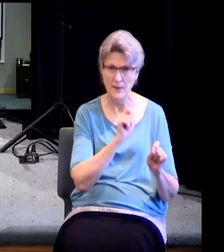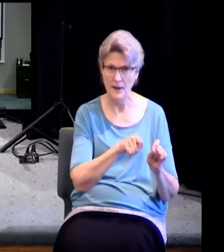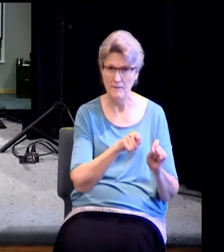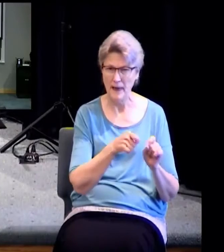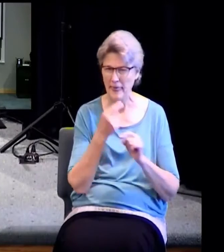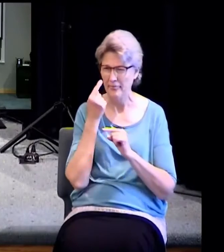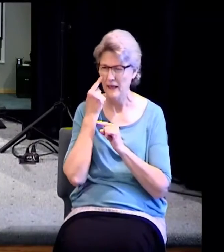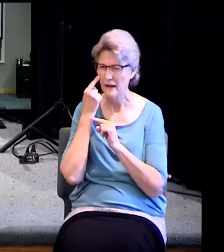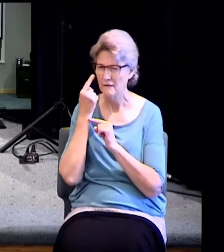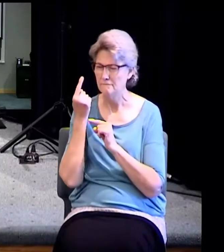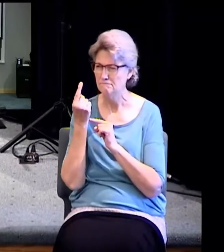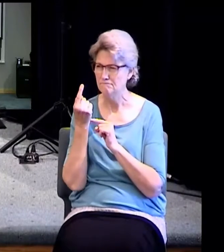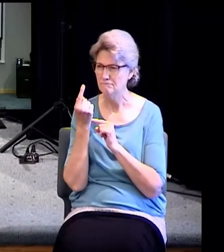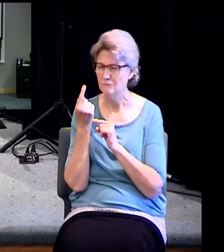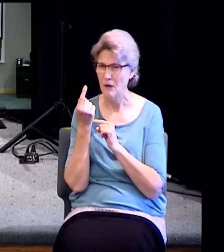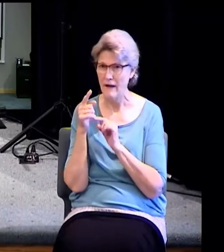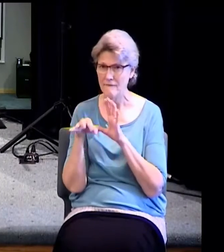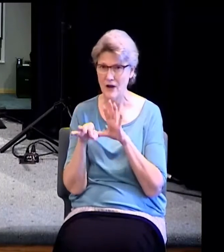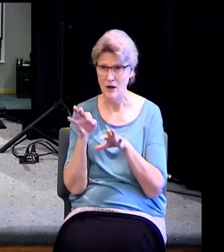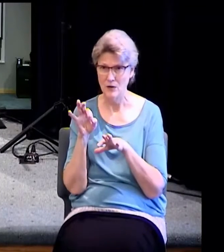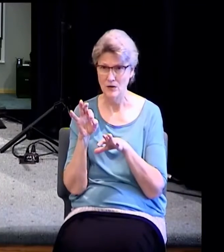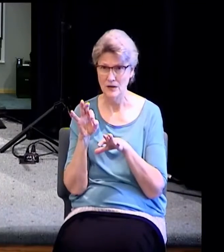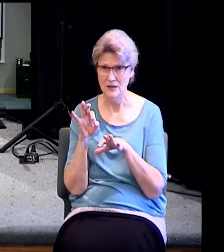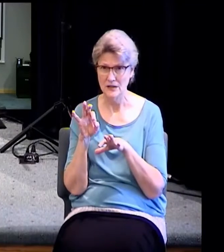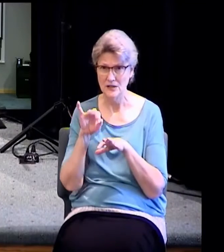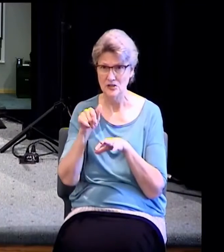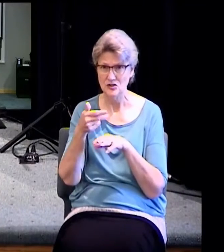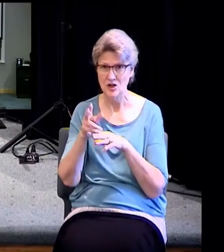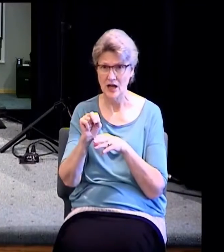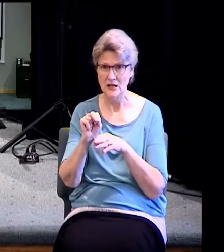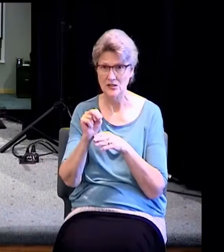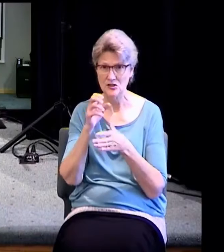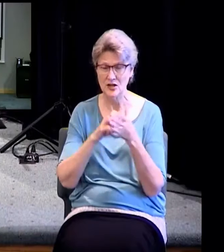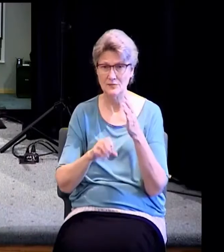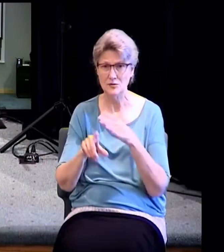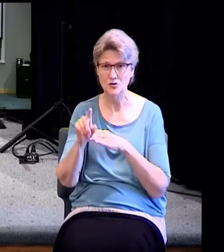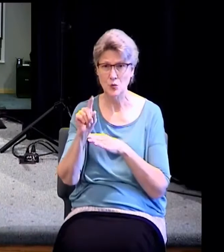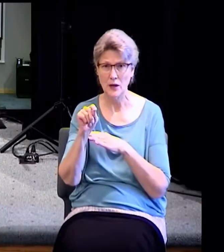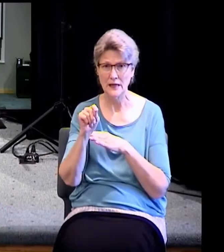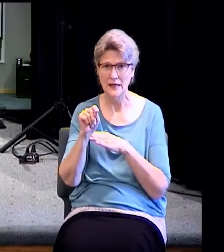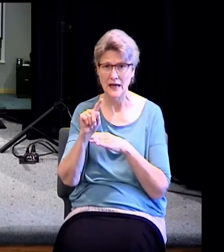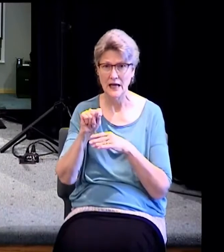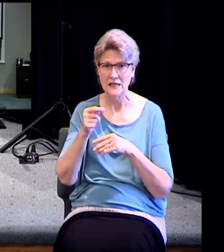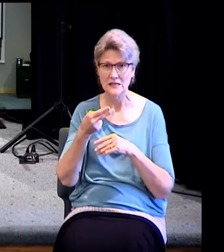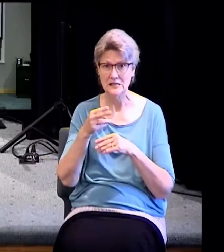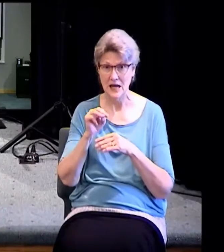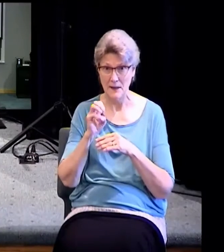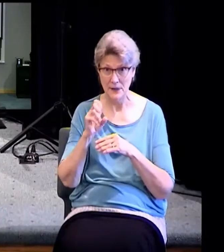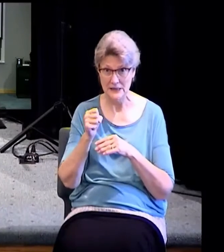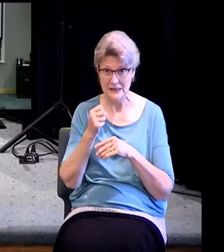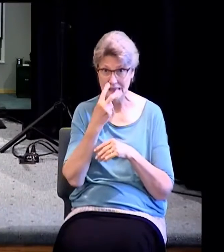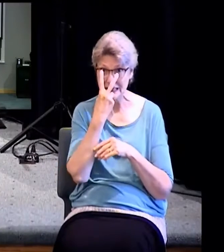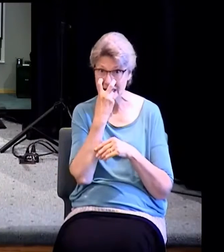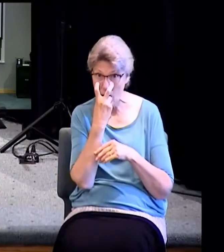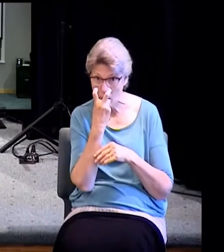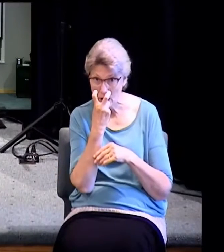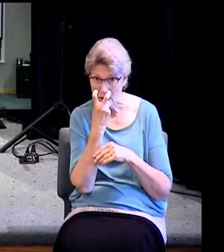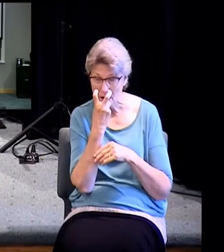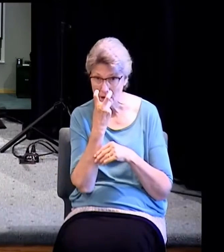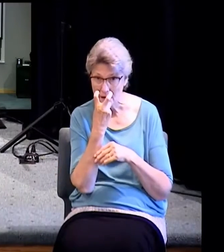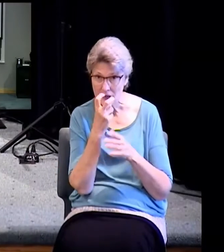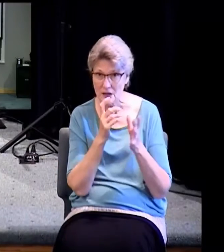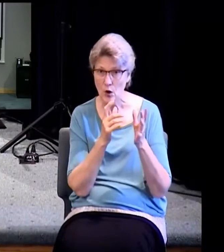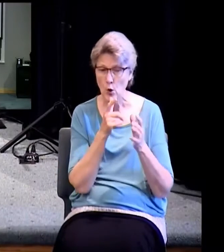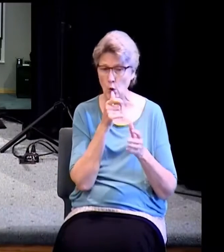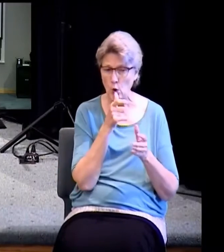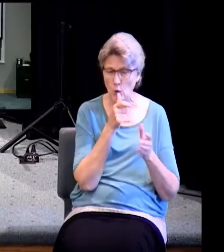to me when I was studying yesterday. John chapter 20, Thomas doubted who Jesus was. He